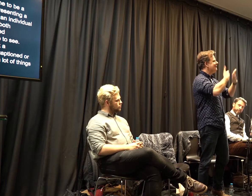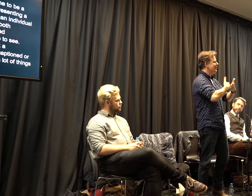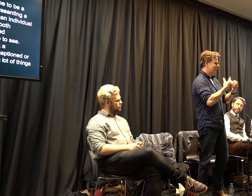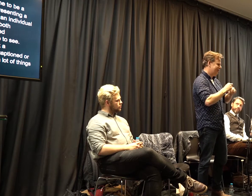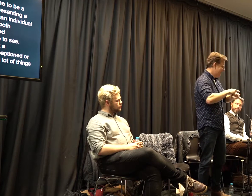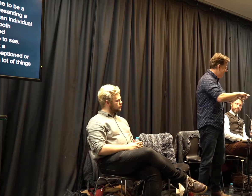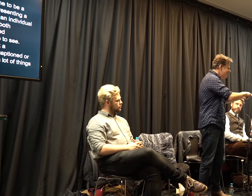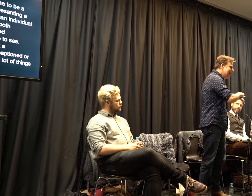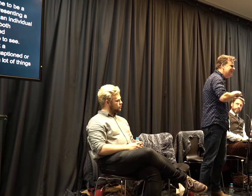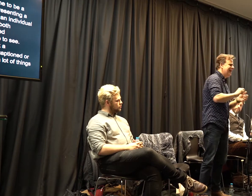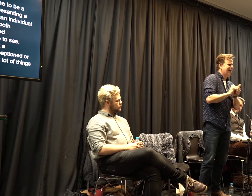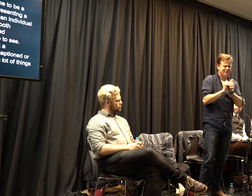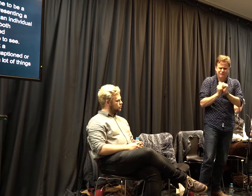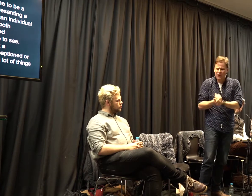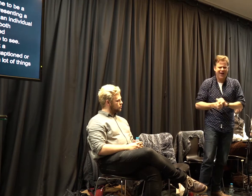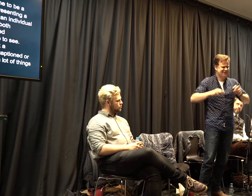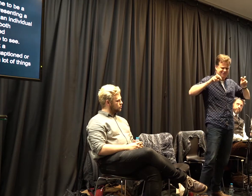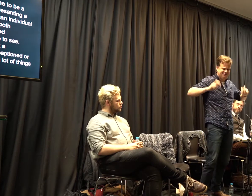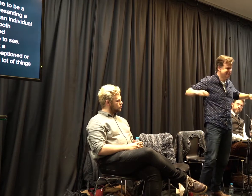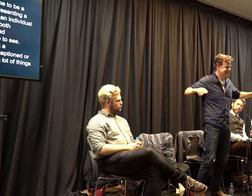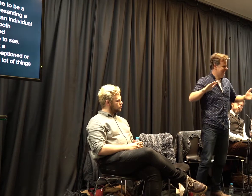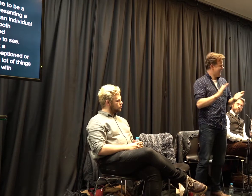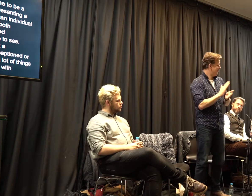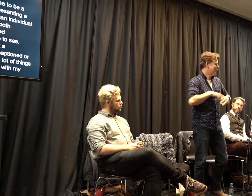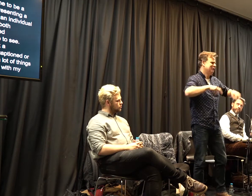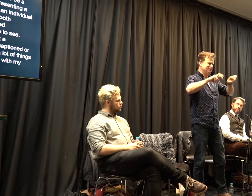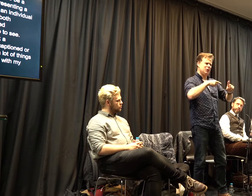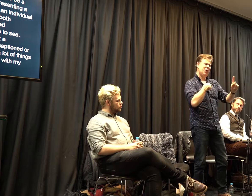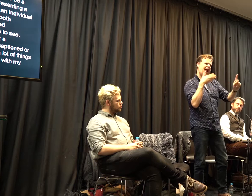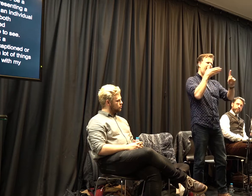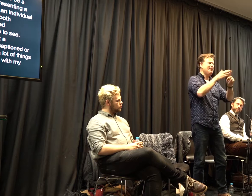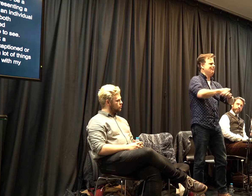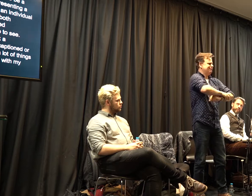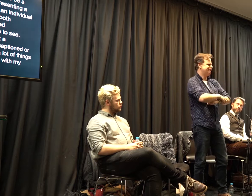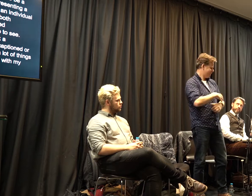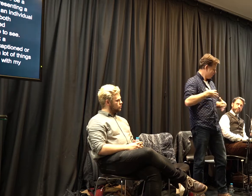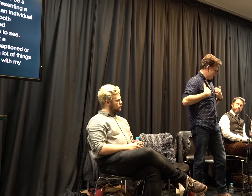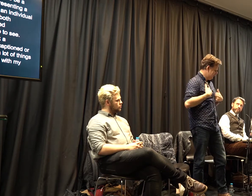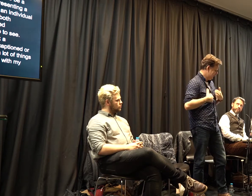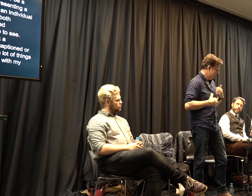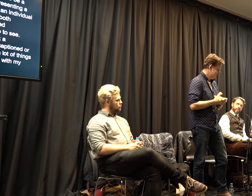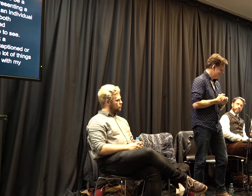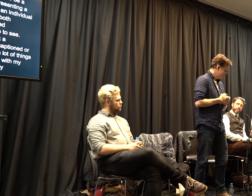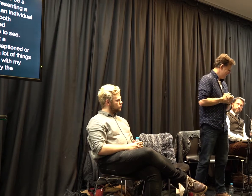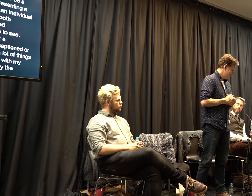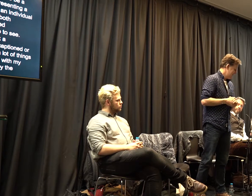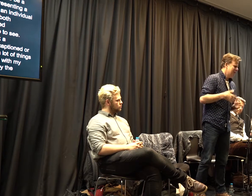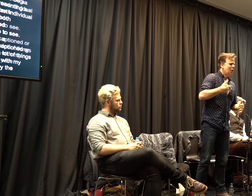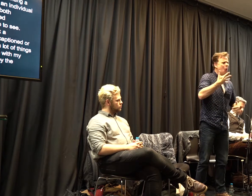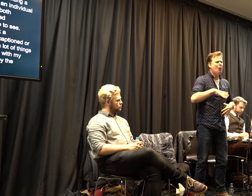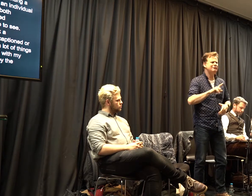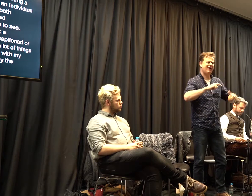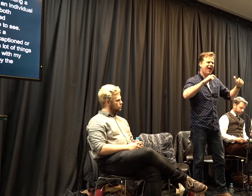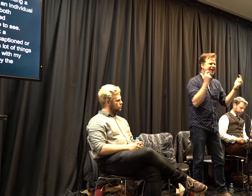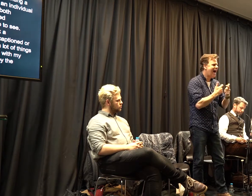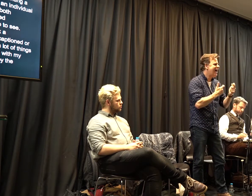I go to the theatre with my family and my friends to switch off and enjoy the performance. That's my